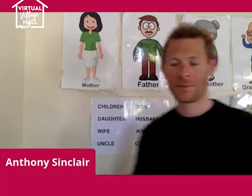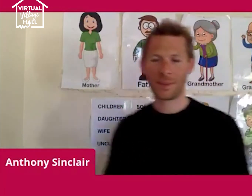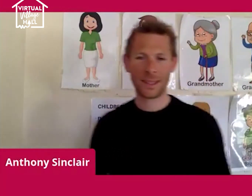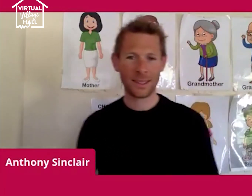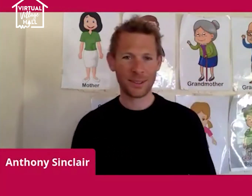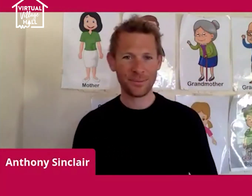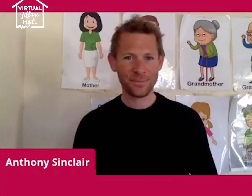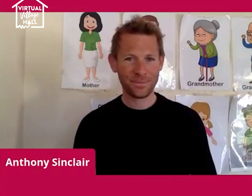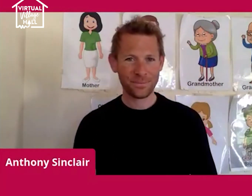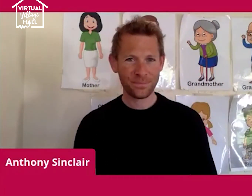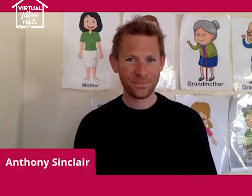Children.